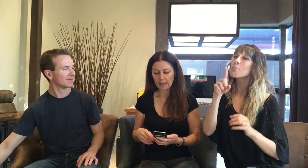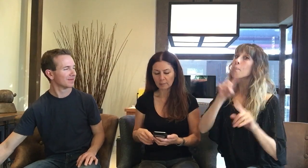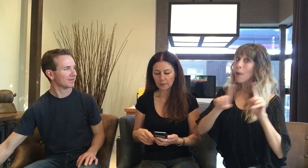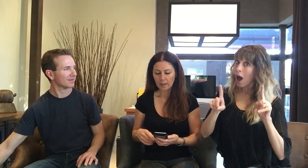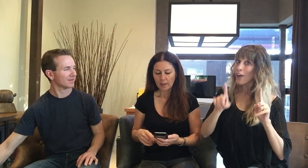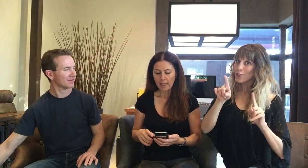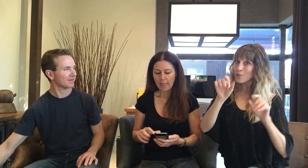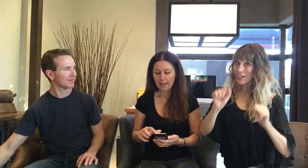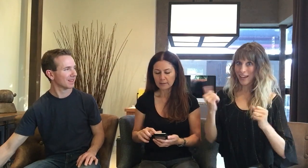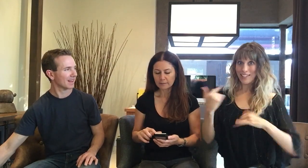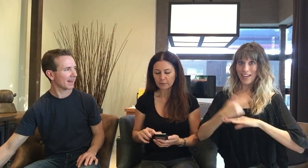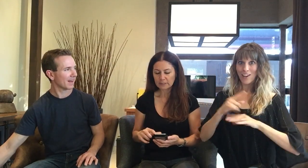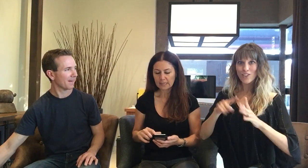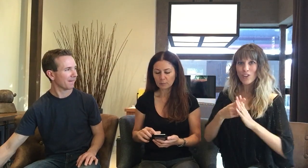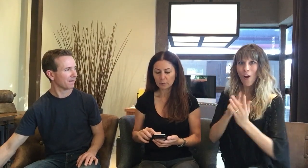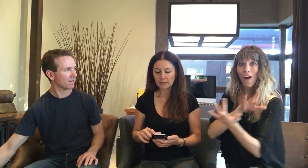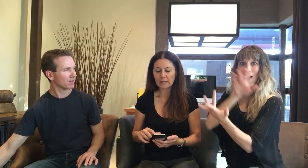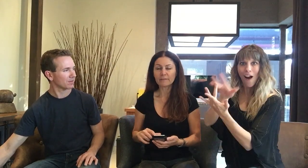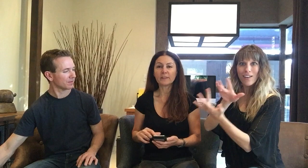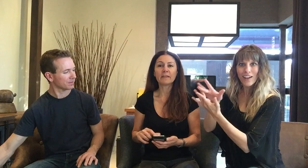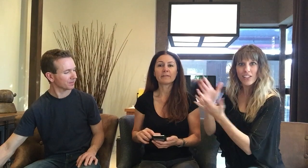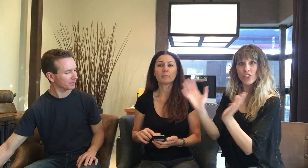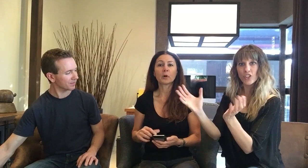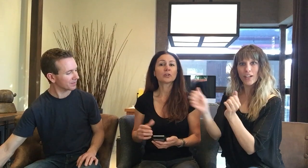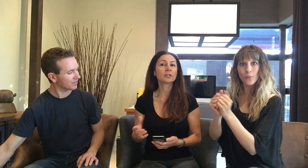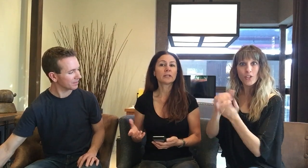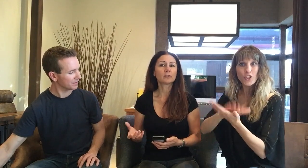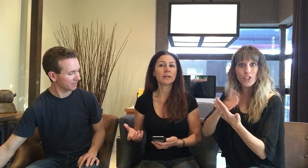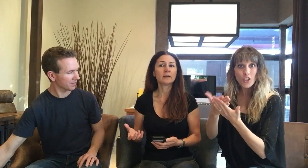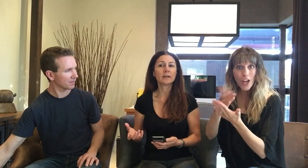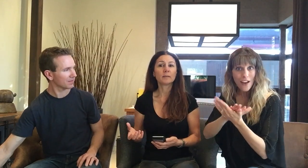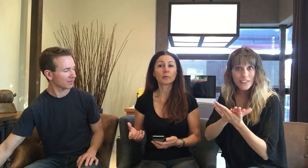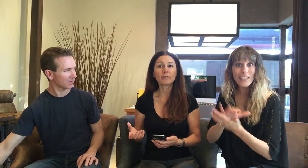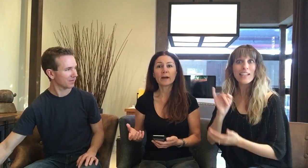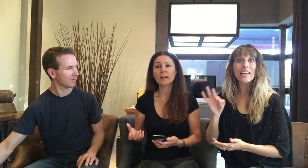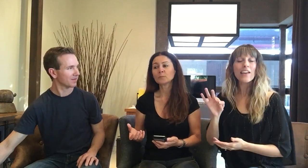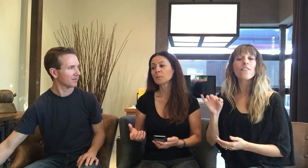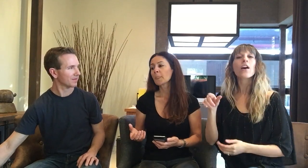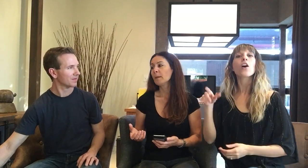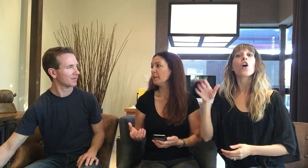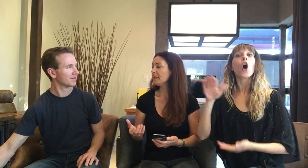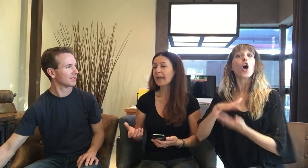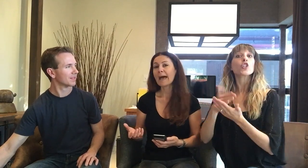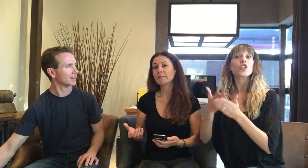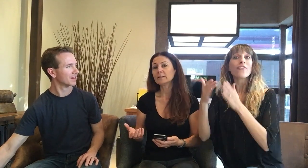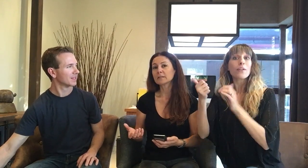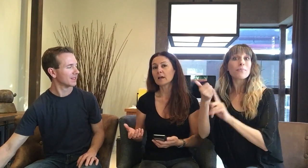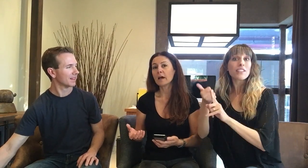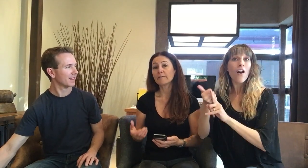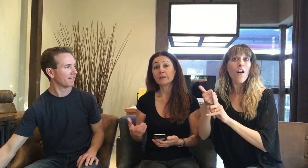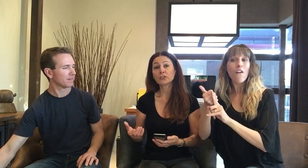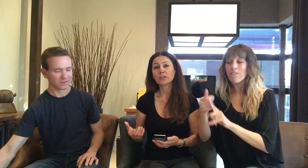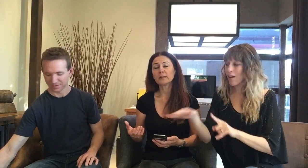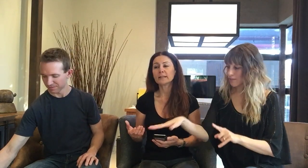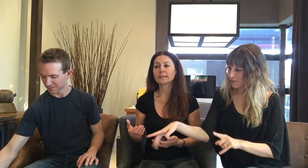app. And for example, if they've partially created a profile, but they haven't finished it, let's